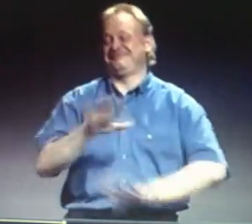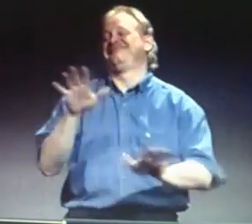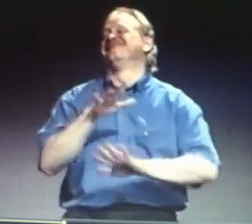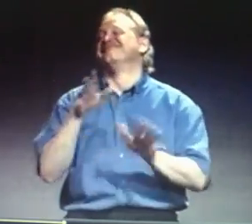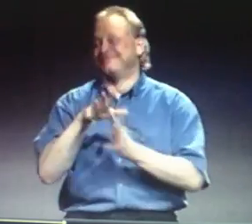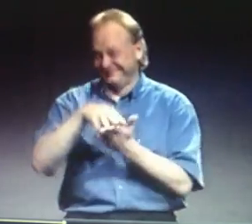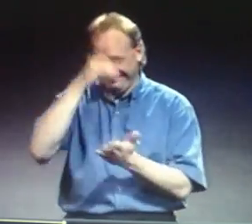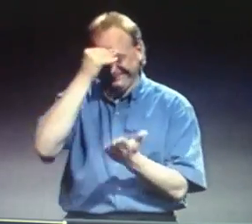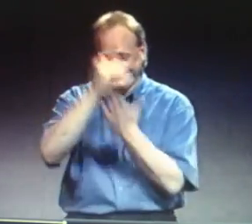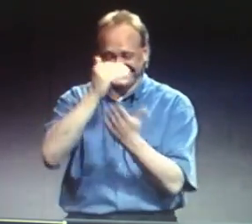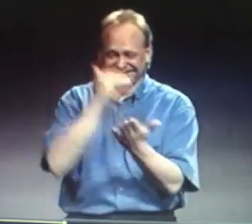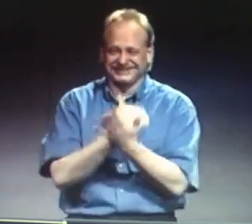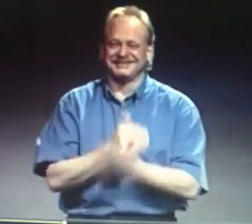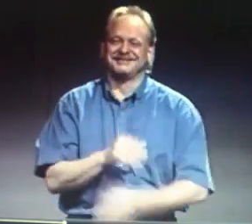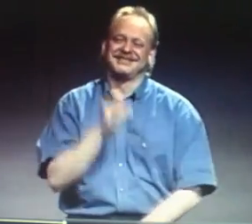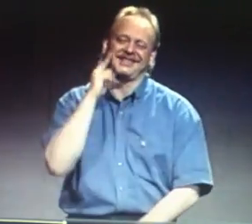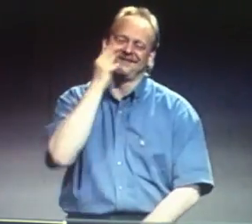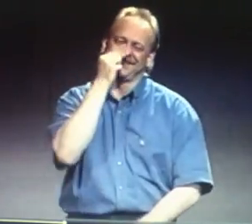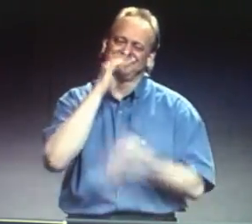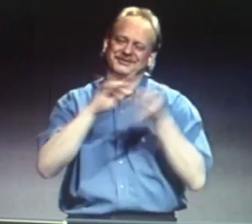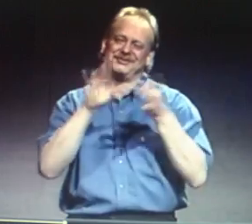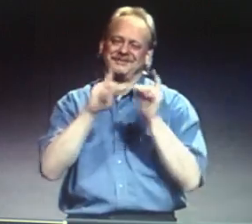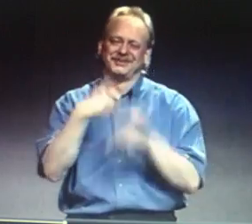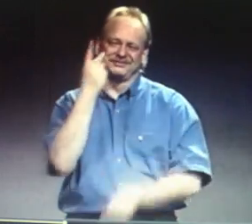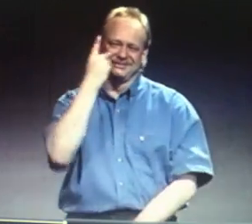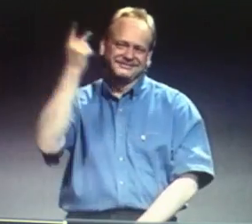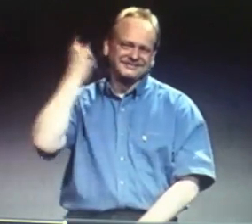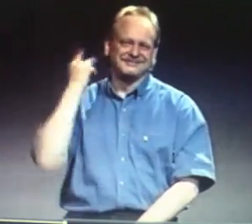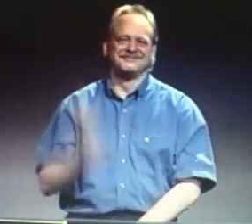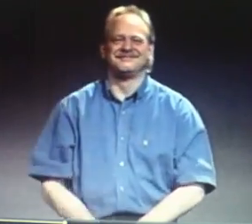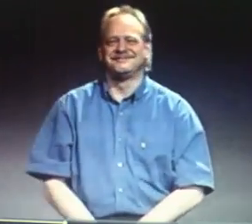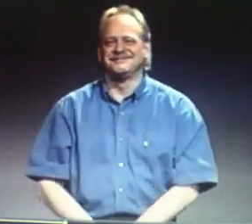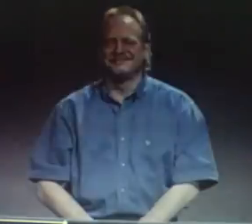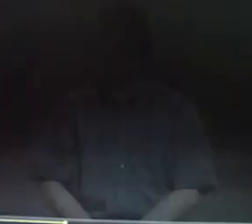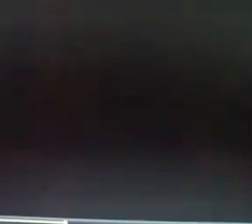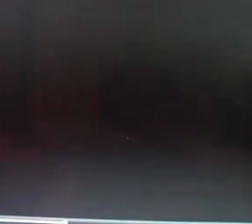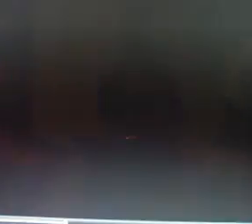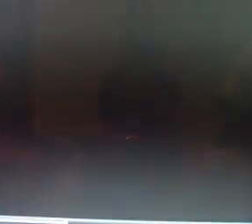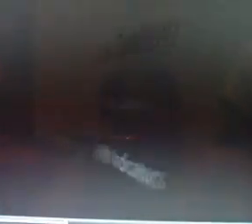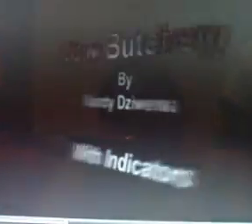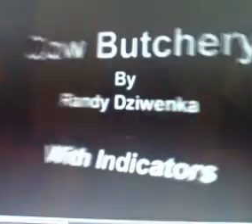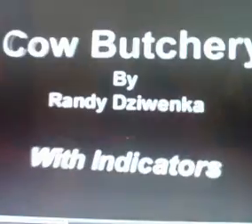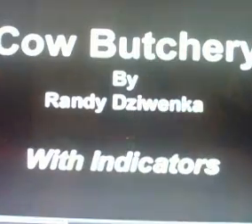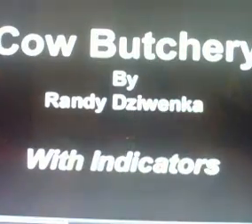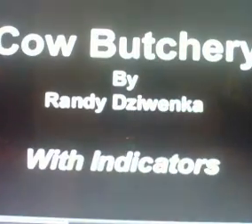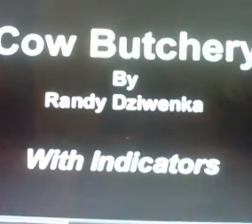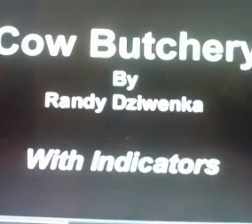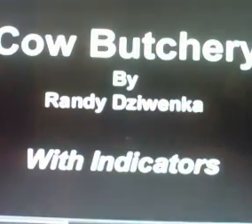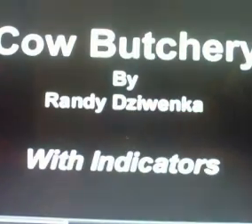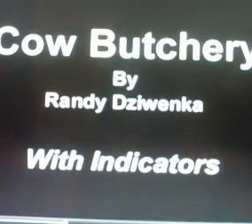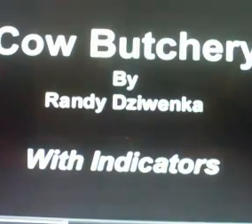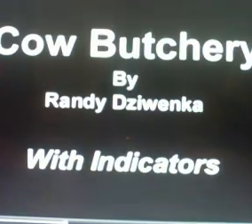It's a really funny experience to look back on. It's a lesson I learned. It's fun to look back on.